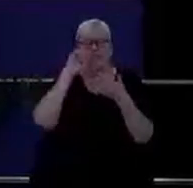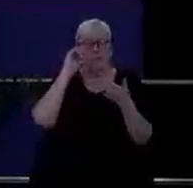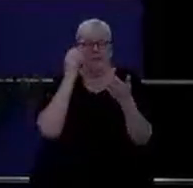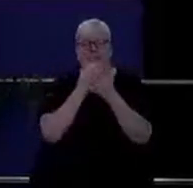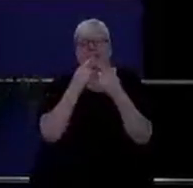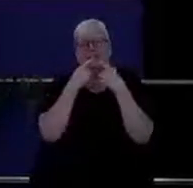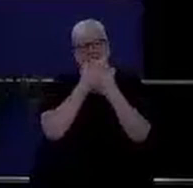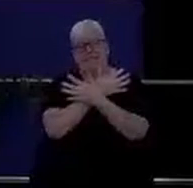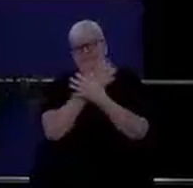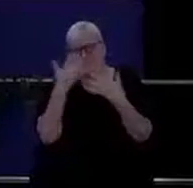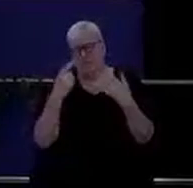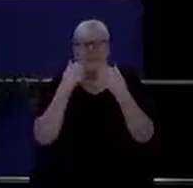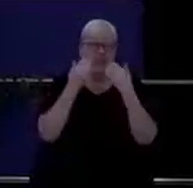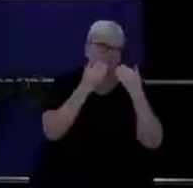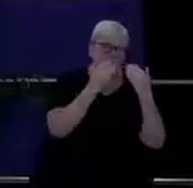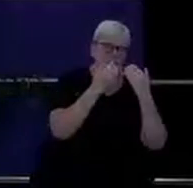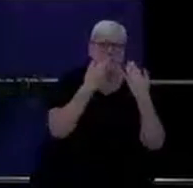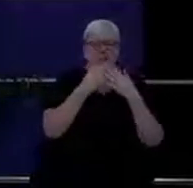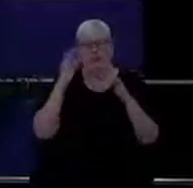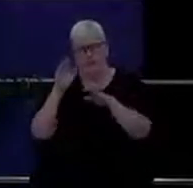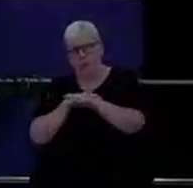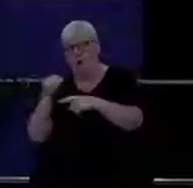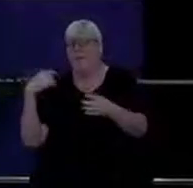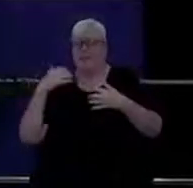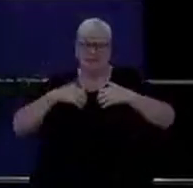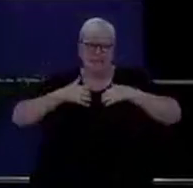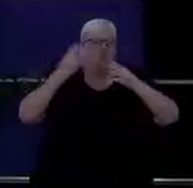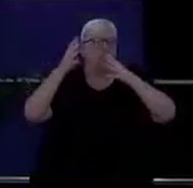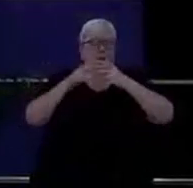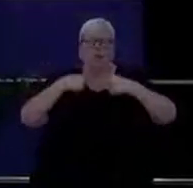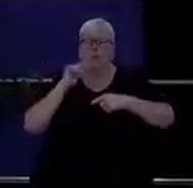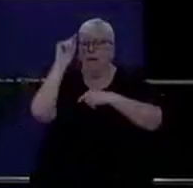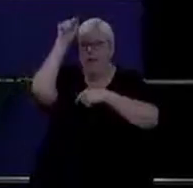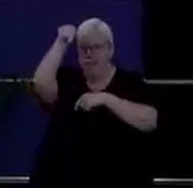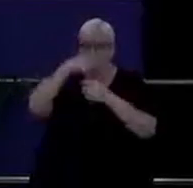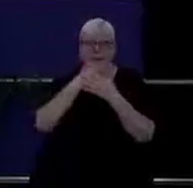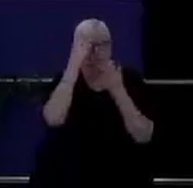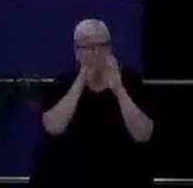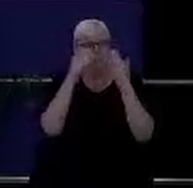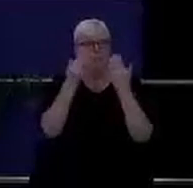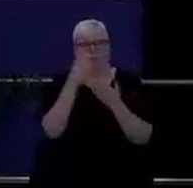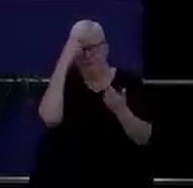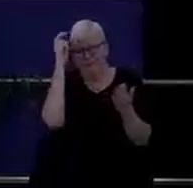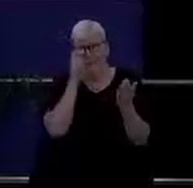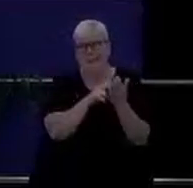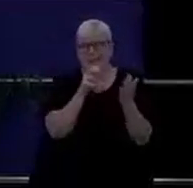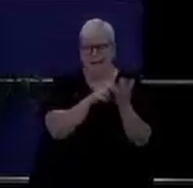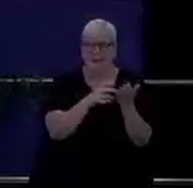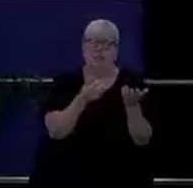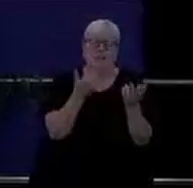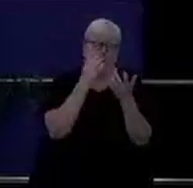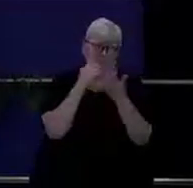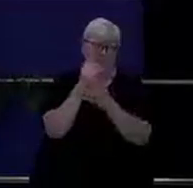very exciting week. And at that point, we will have a book signing in the back as well. So that's roughly what we're